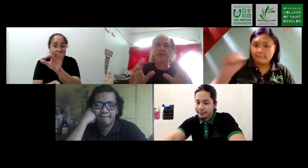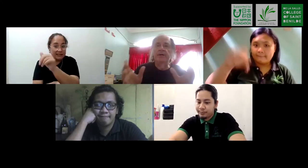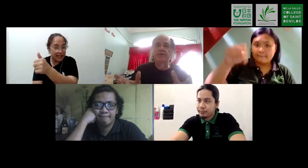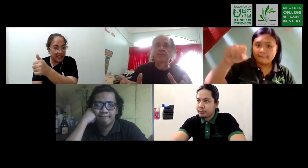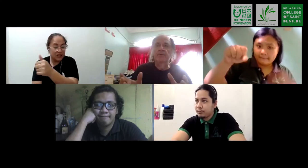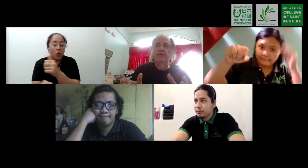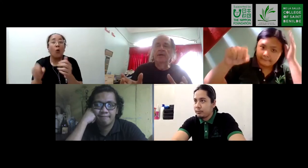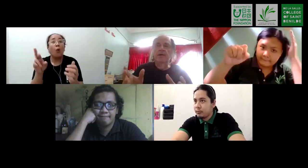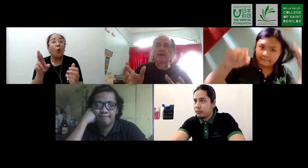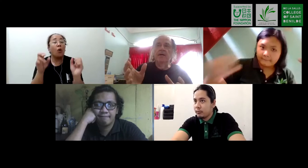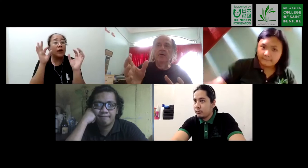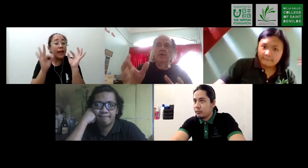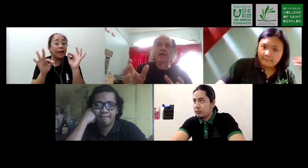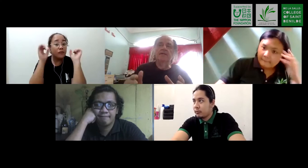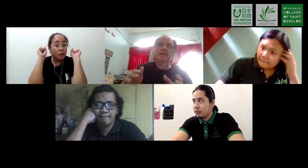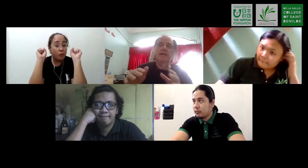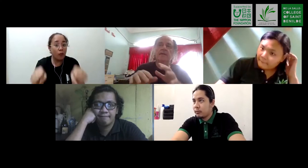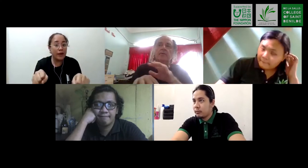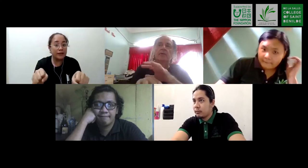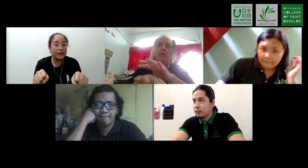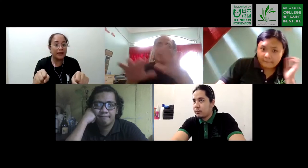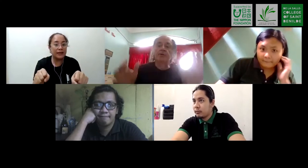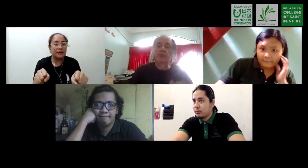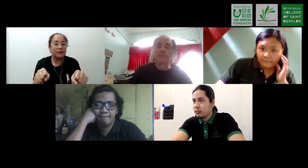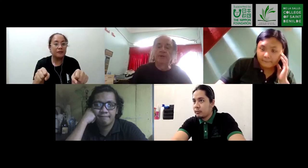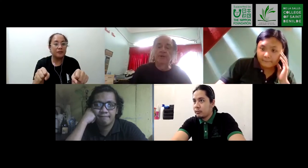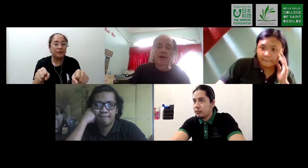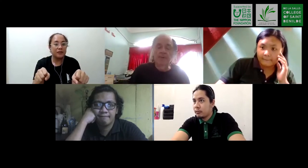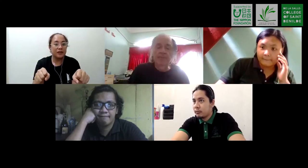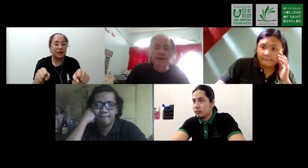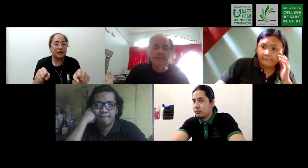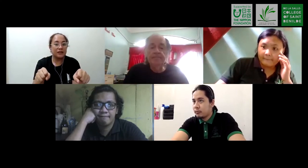chance to put your lesson into the large group that Shock prepared,